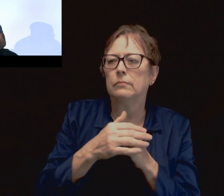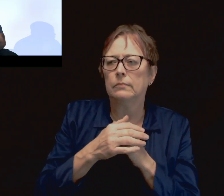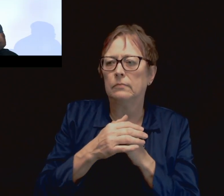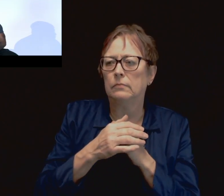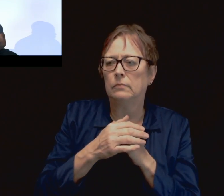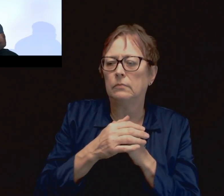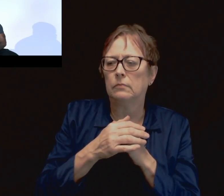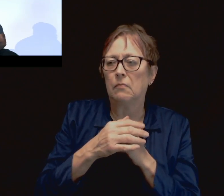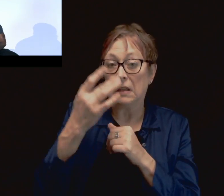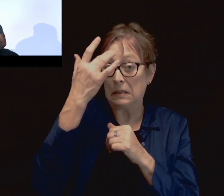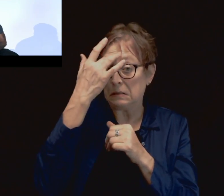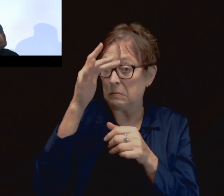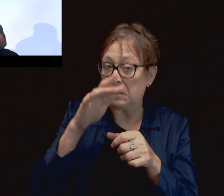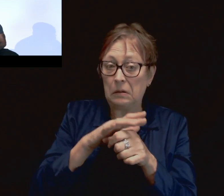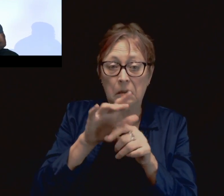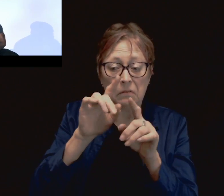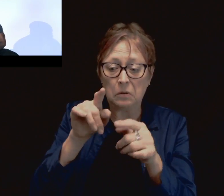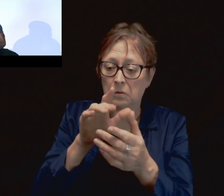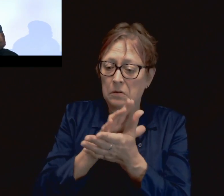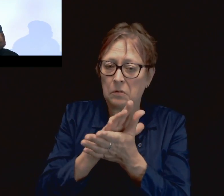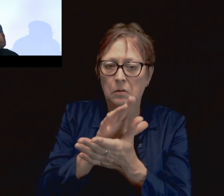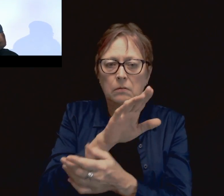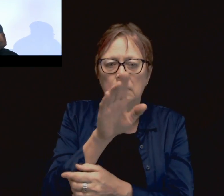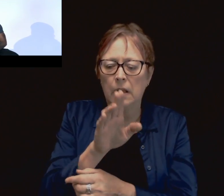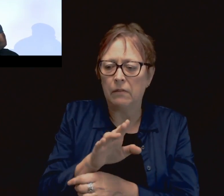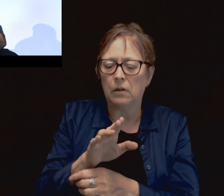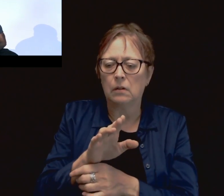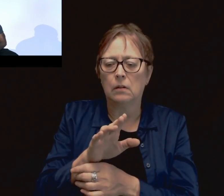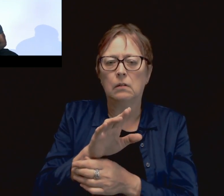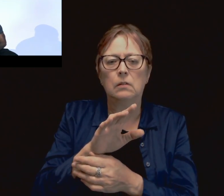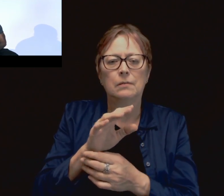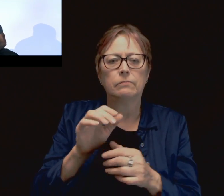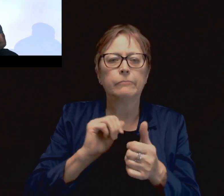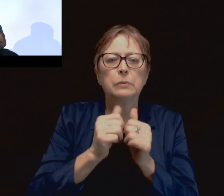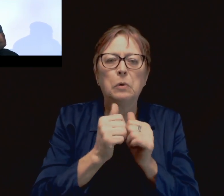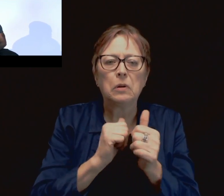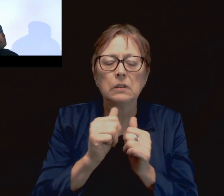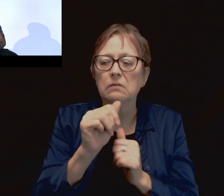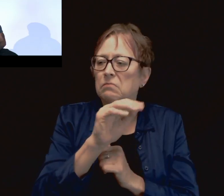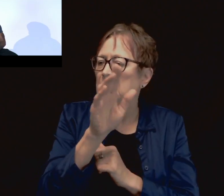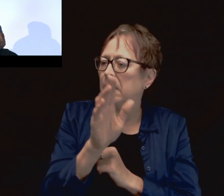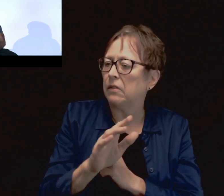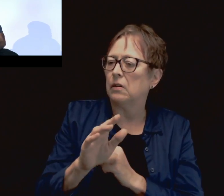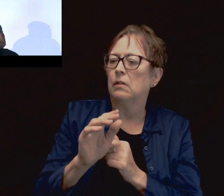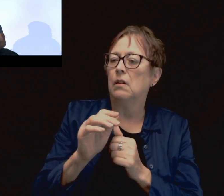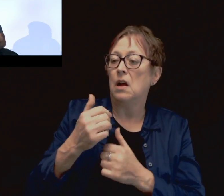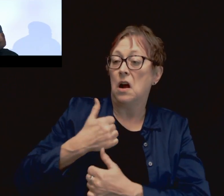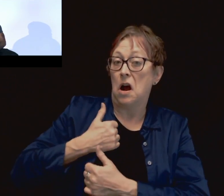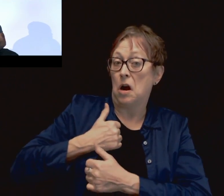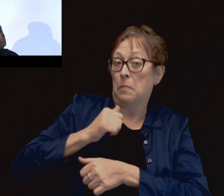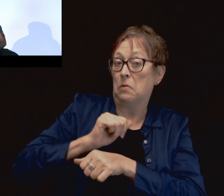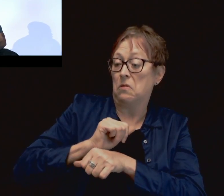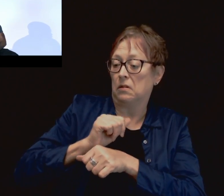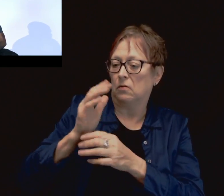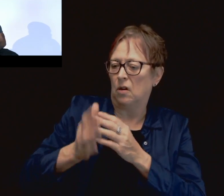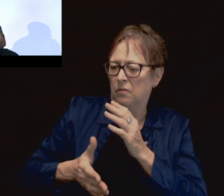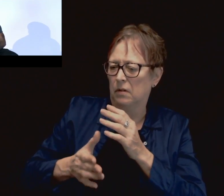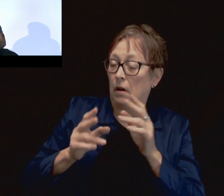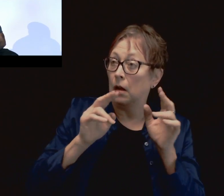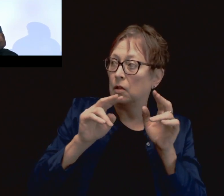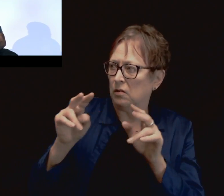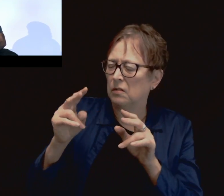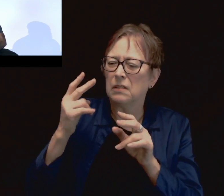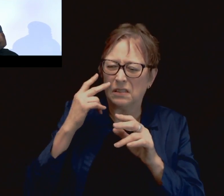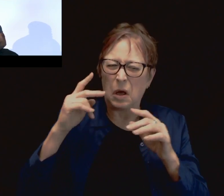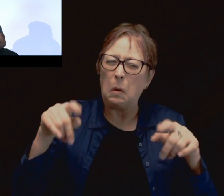You won't ever be smart enough to go to school. You won't ever be an athlete. Your career with the Army's over. So I looked over and I saw a wheelchair.